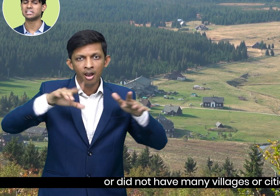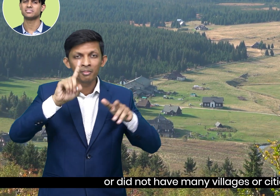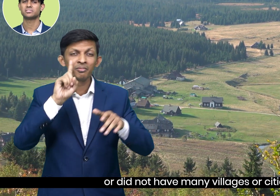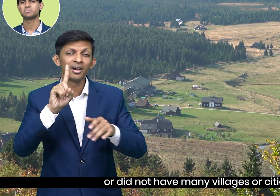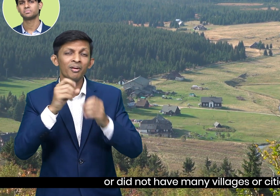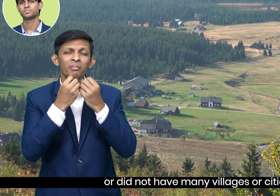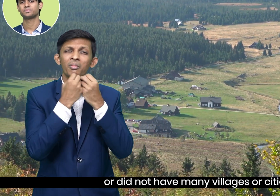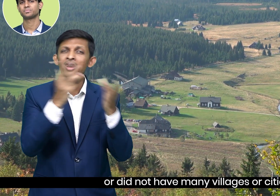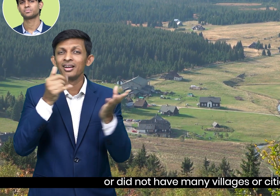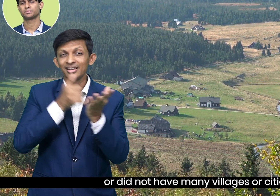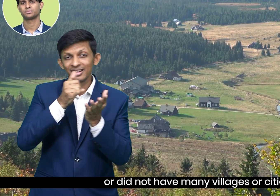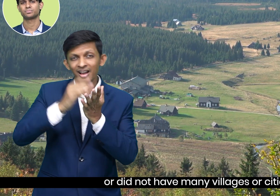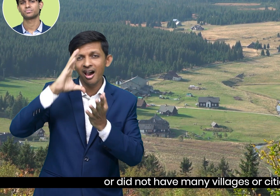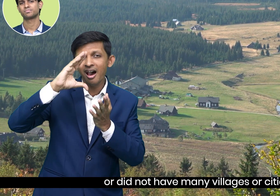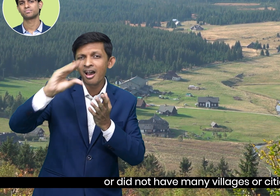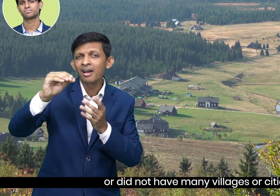or cities.